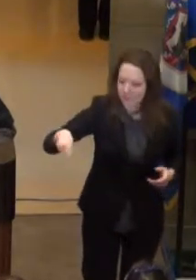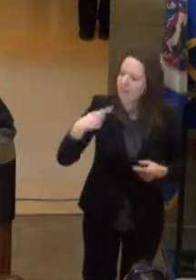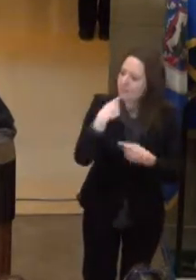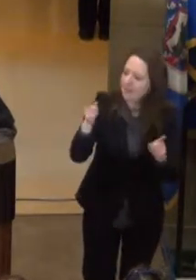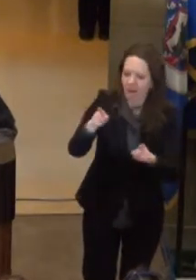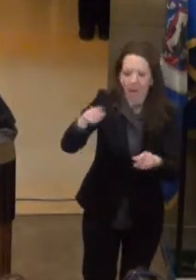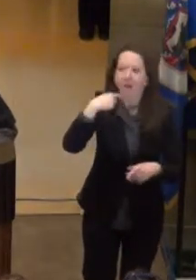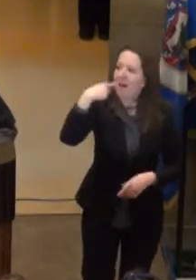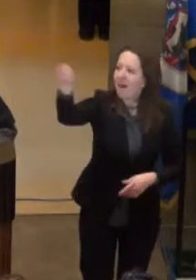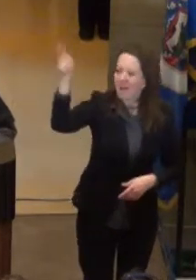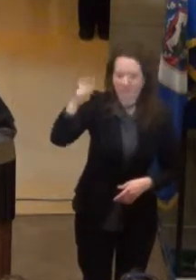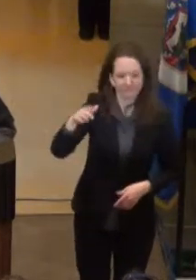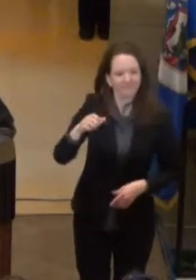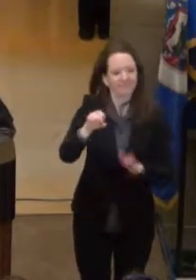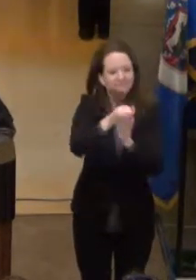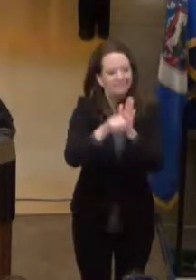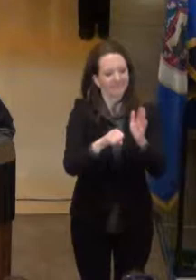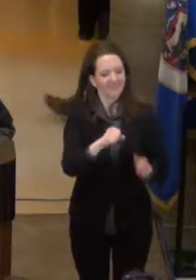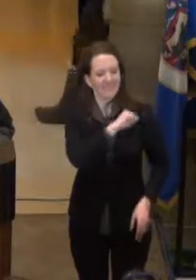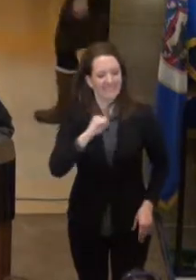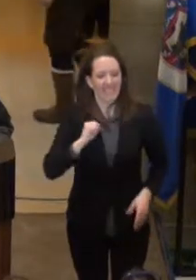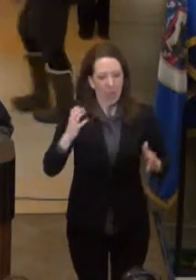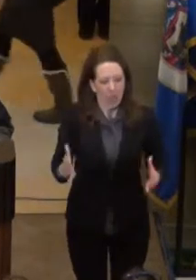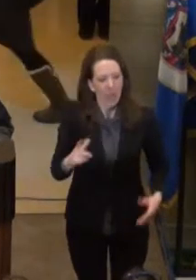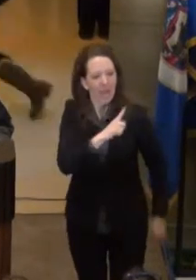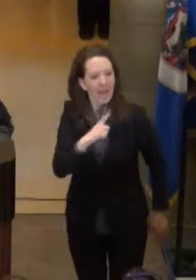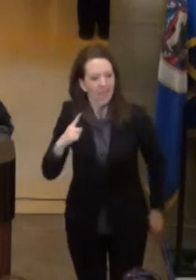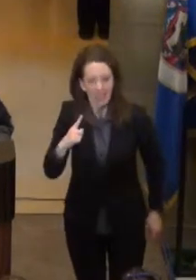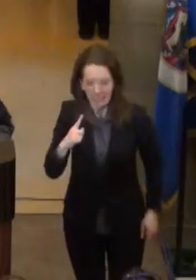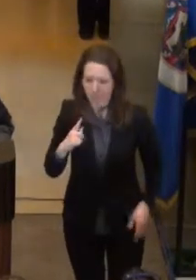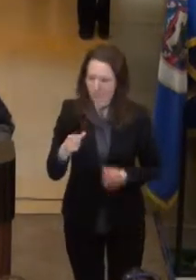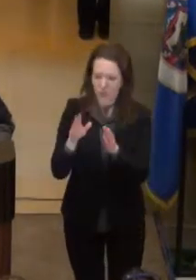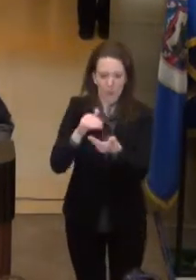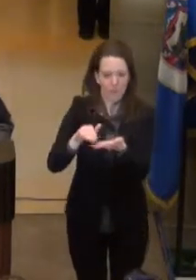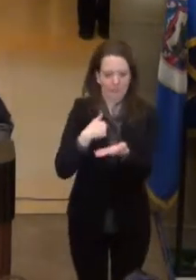state legislators, our state senators,